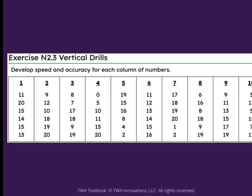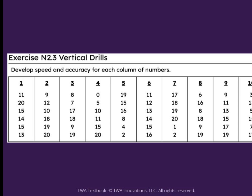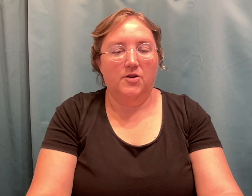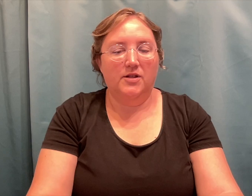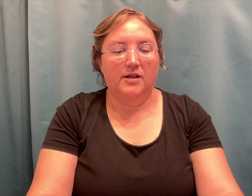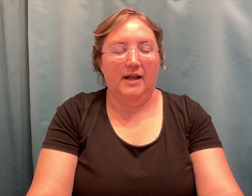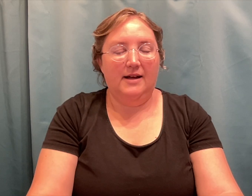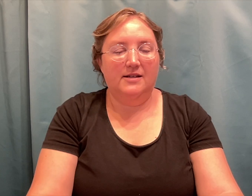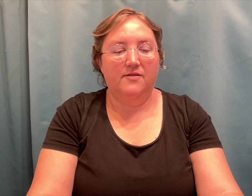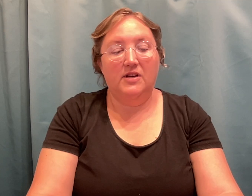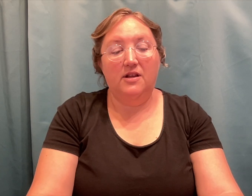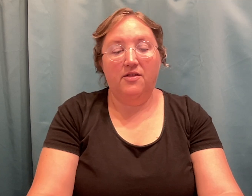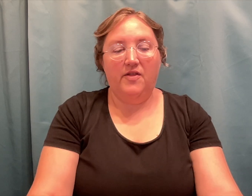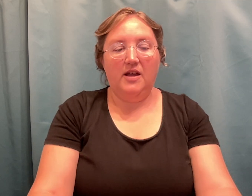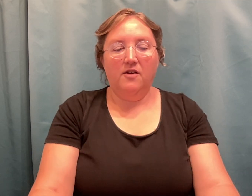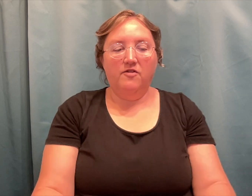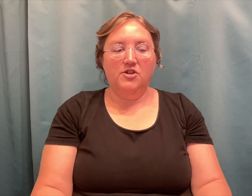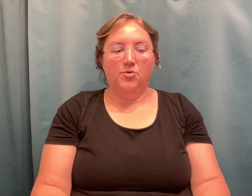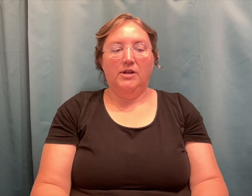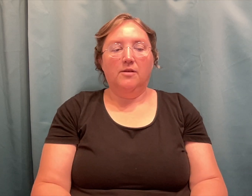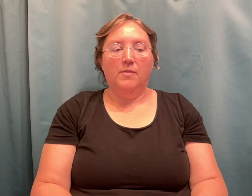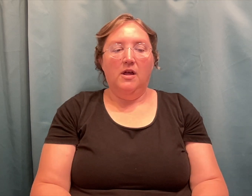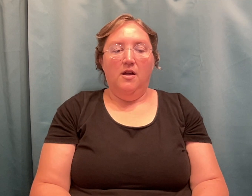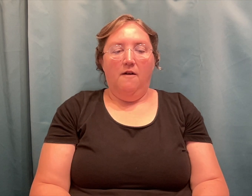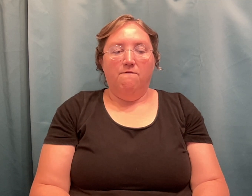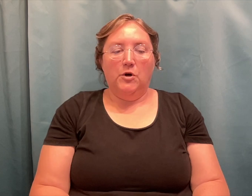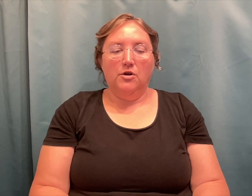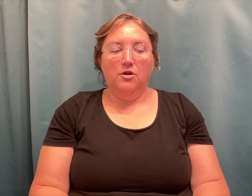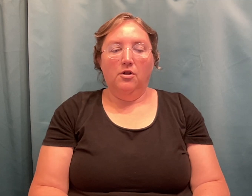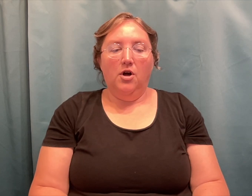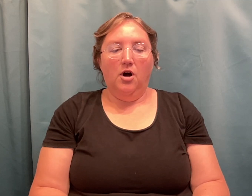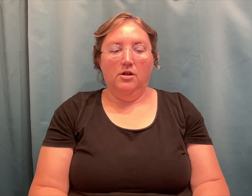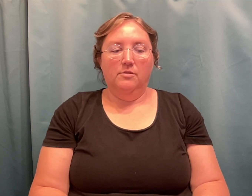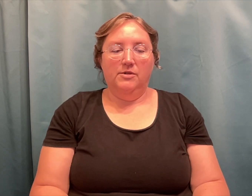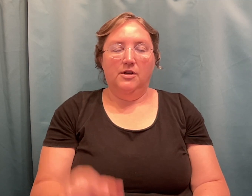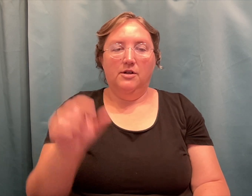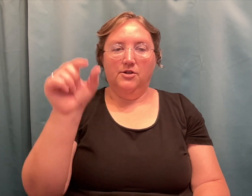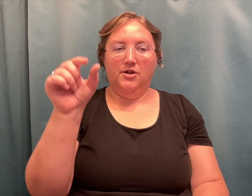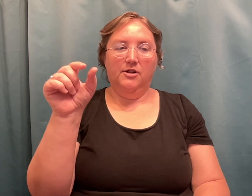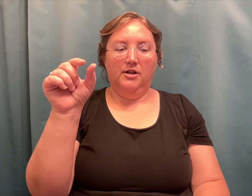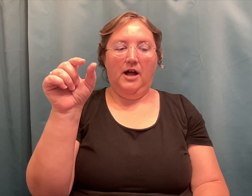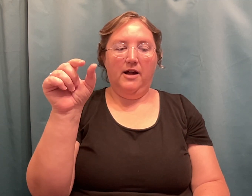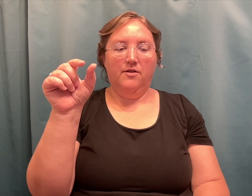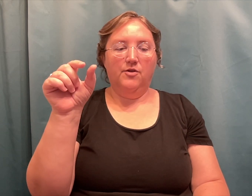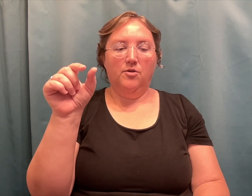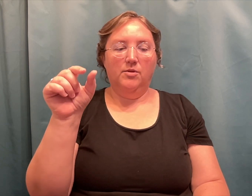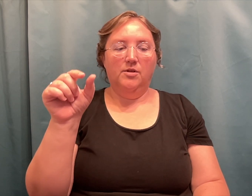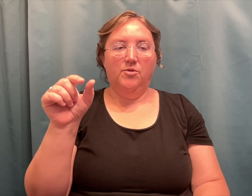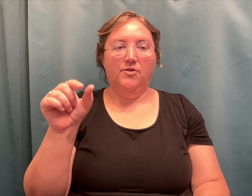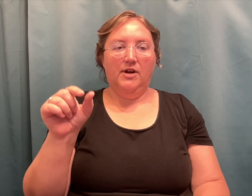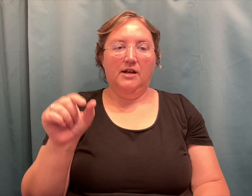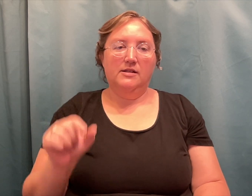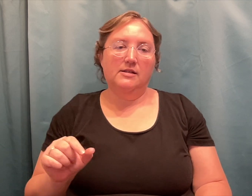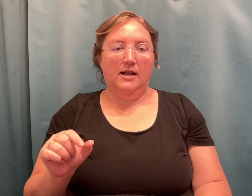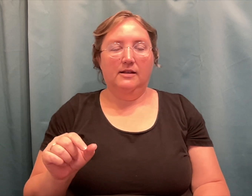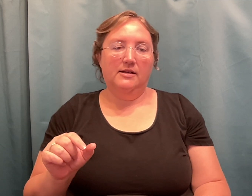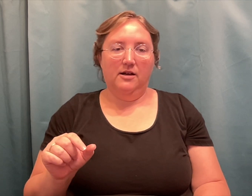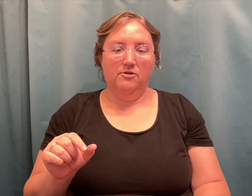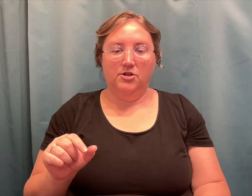Here's a little activity. Think visually. Vertical columns, you start a little higher than normal and you move your hand slightly down to show